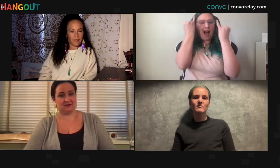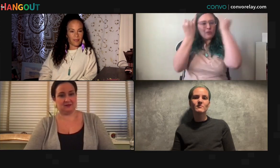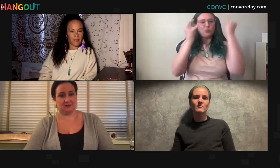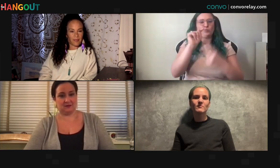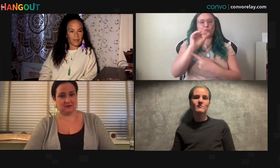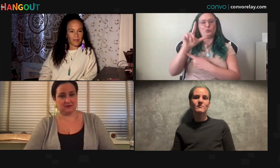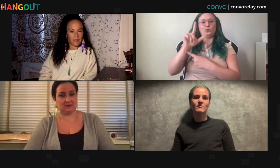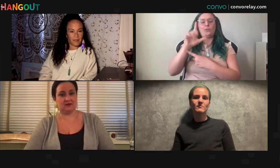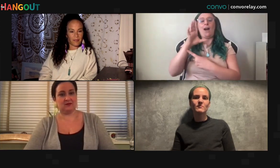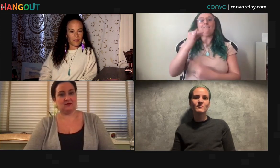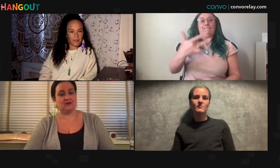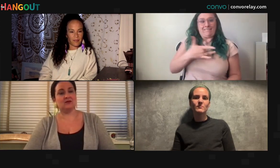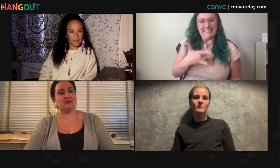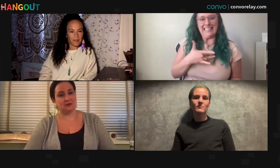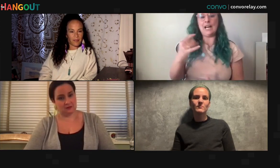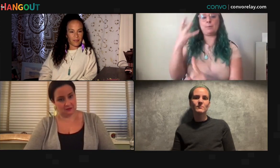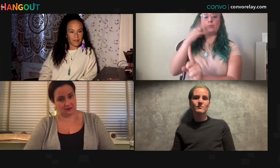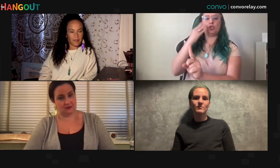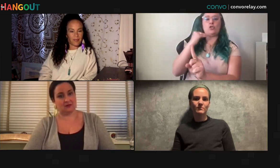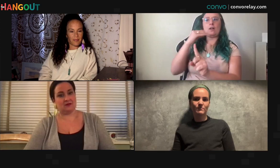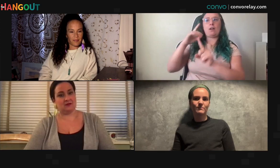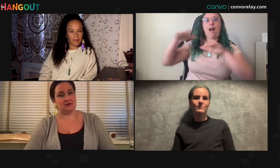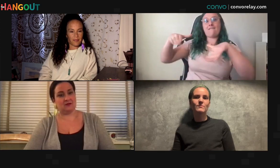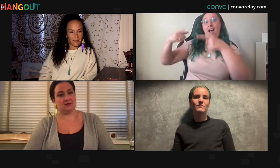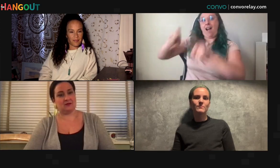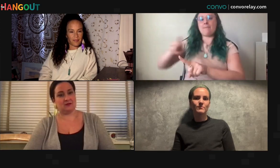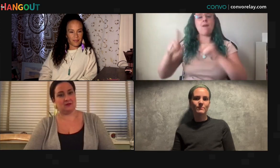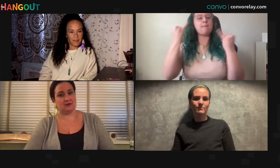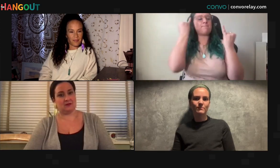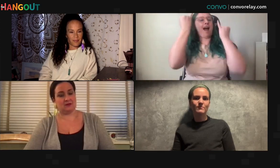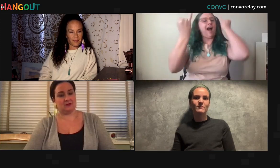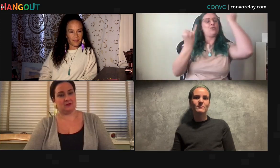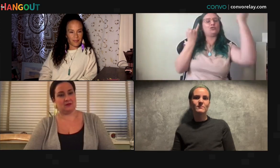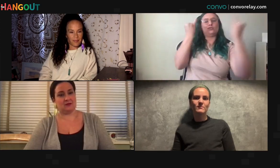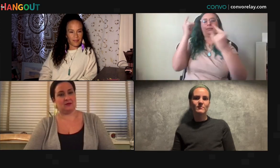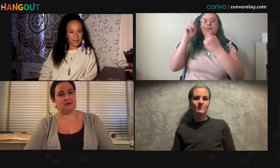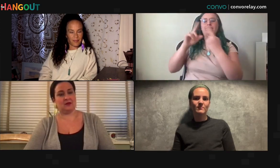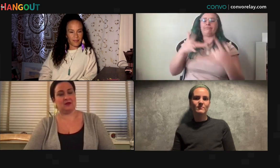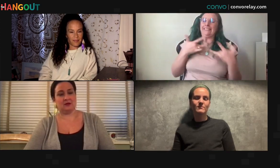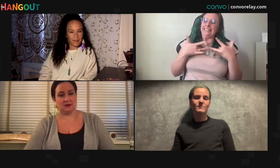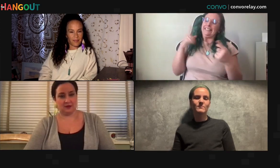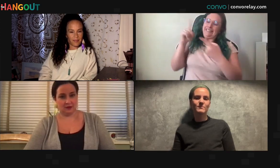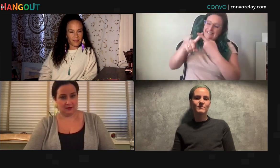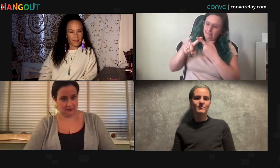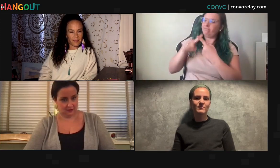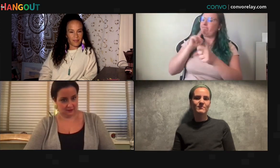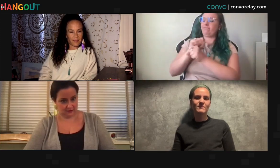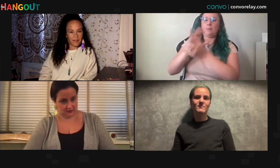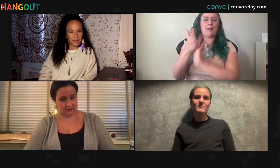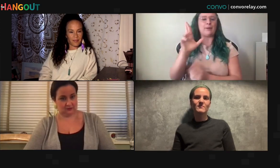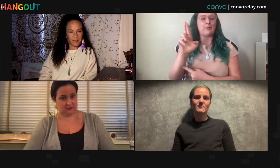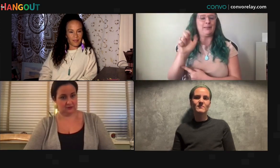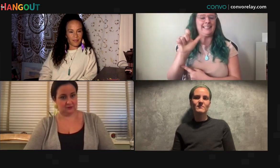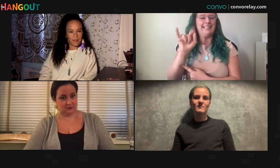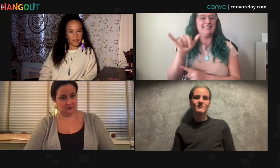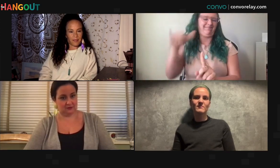me, manifestation is an imaginary tool of things that haven't yet happened, but making